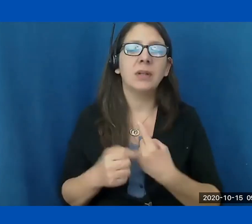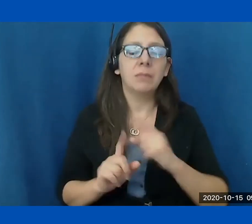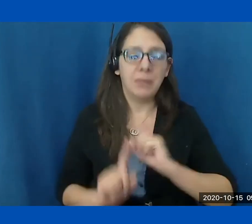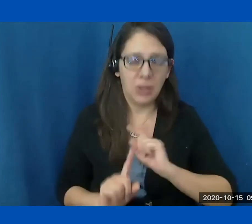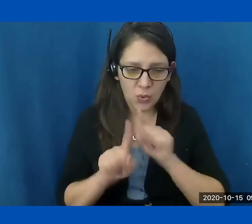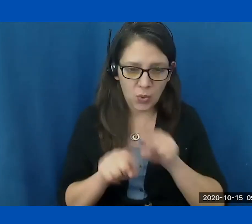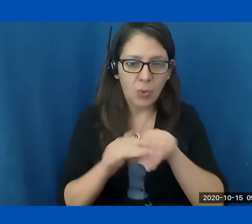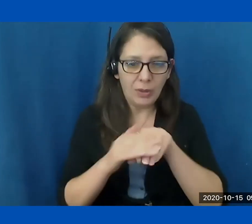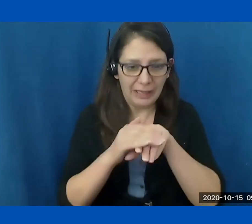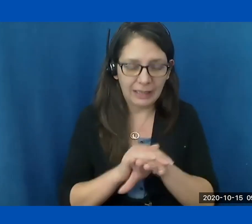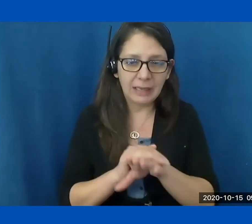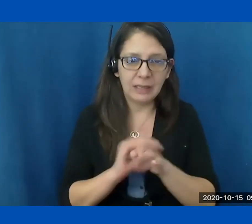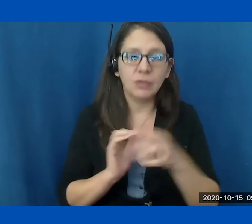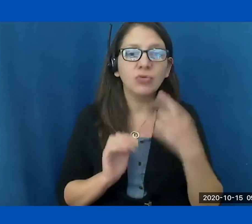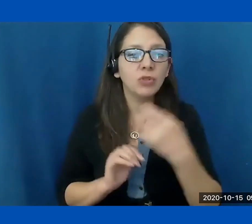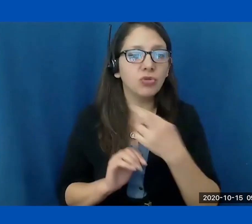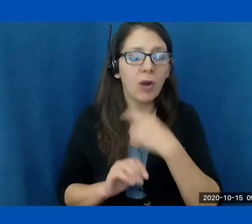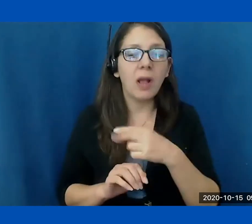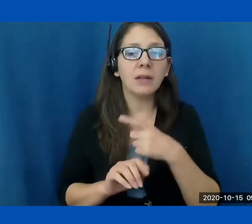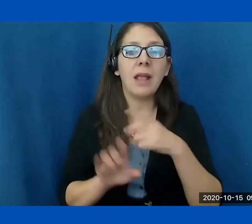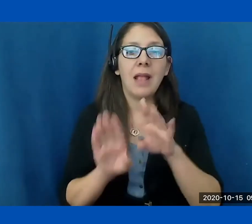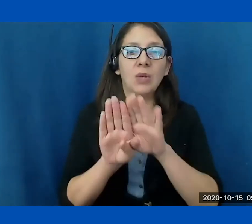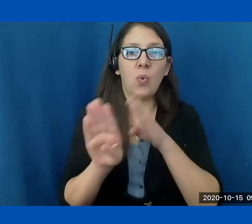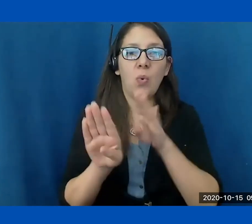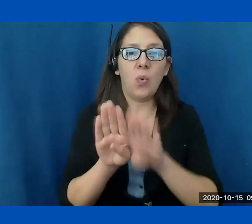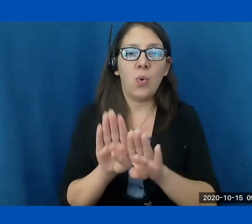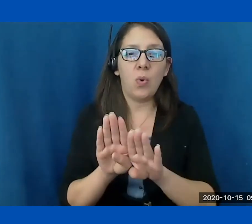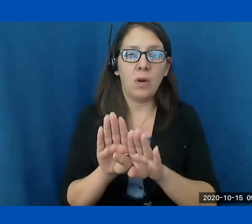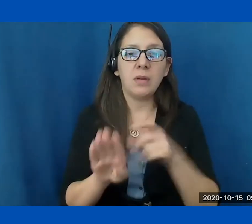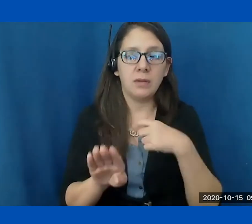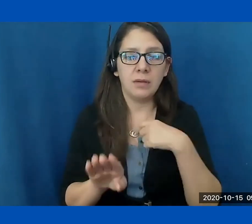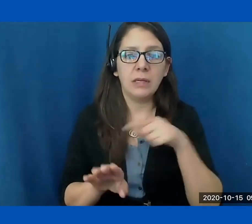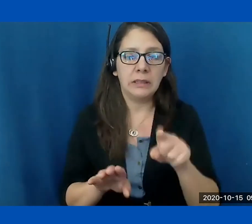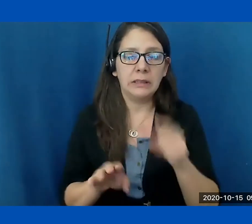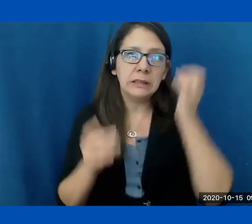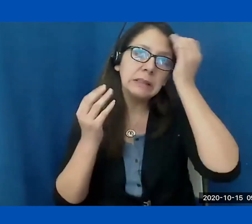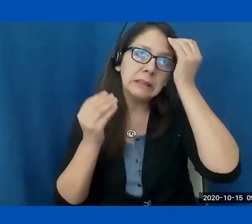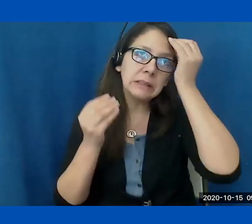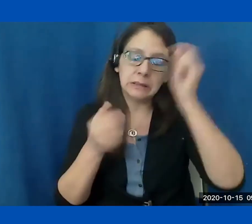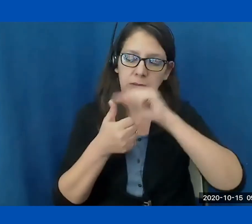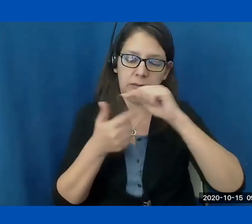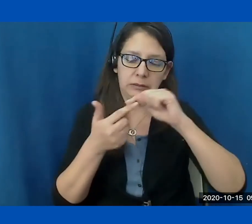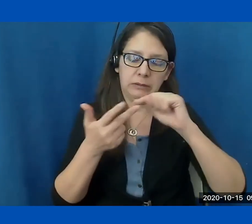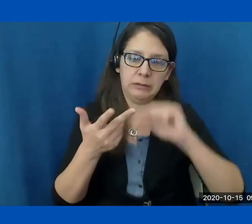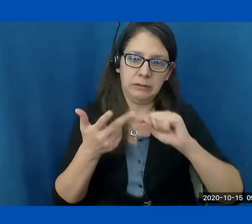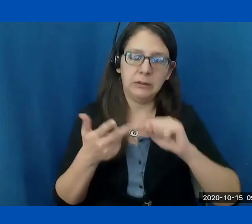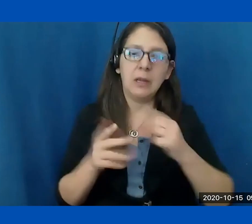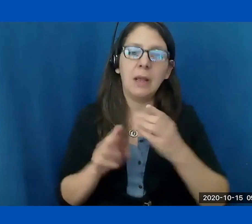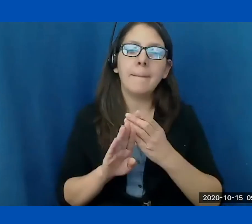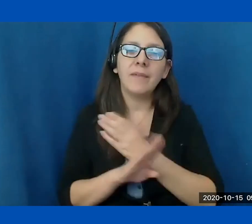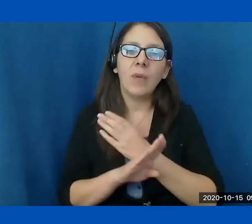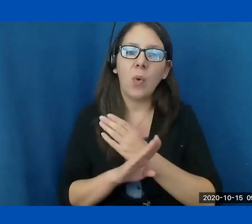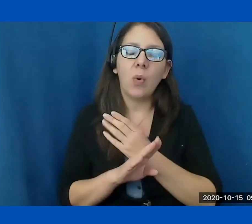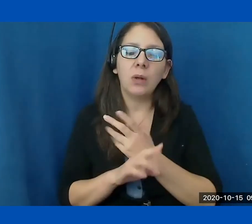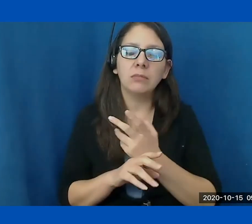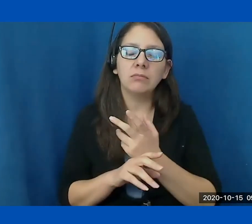the moment I open the door, I think I have a few different questions to decide how to, you